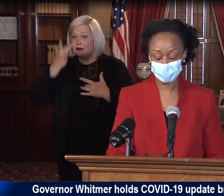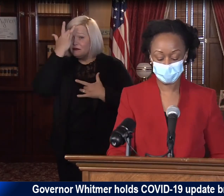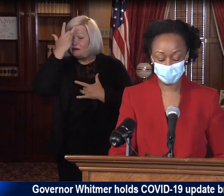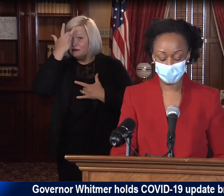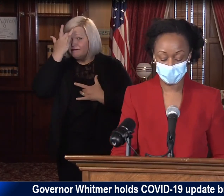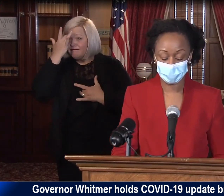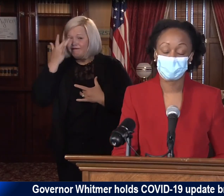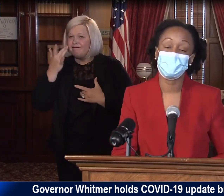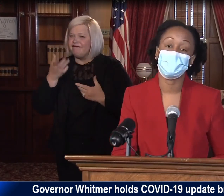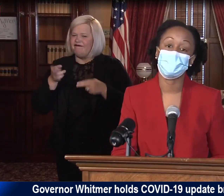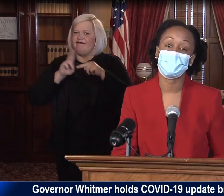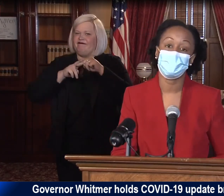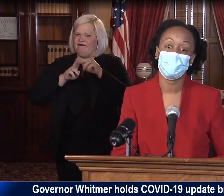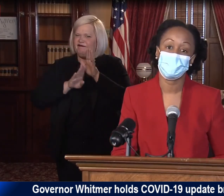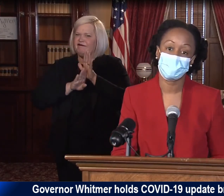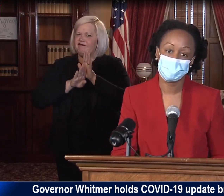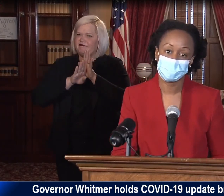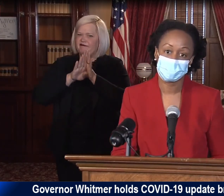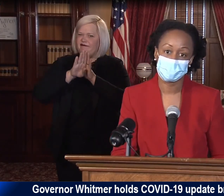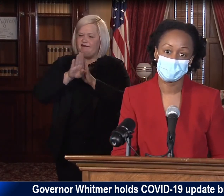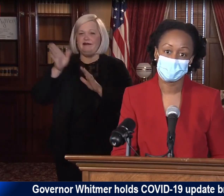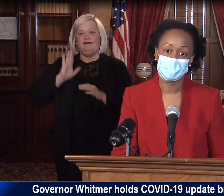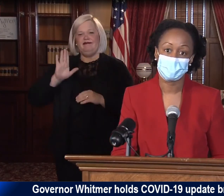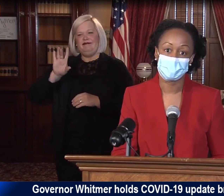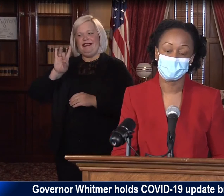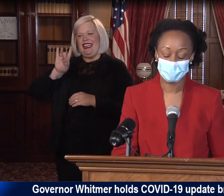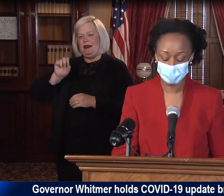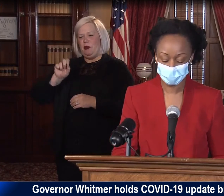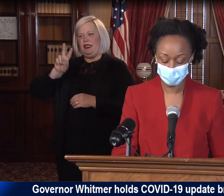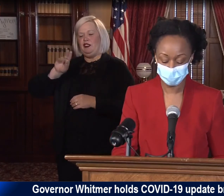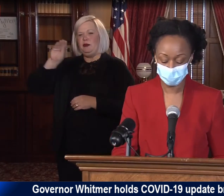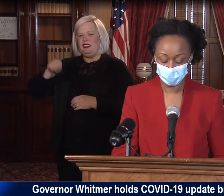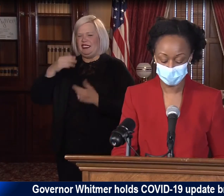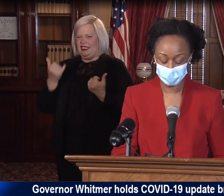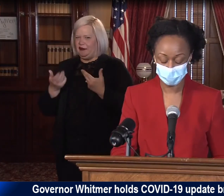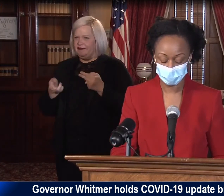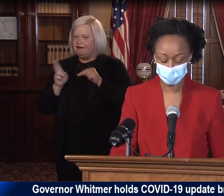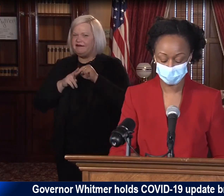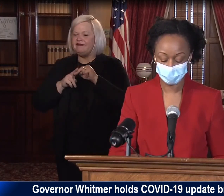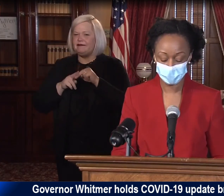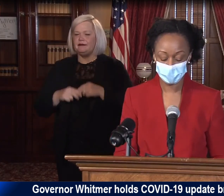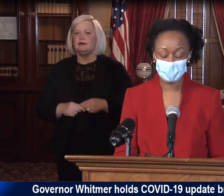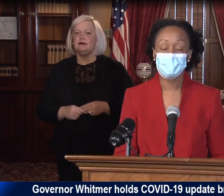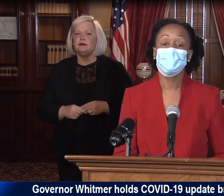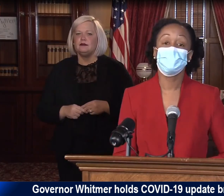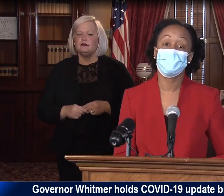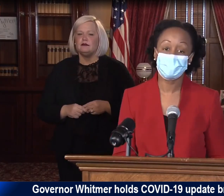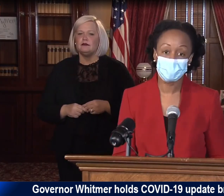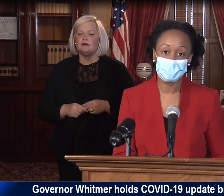continued to increase over the past week and was 8.2% on December 27th.